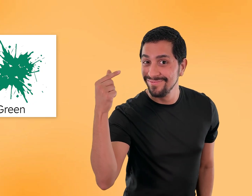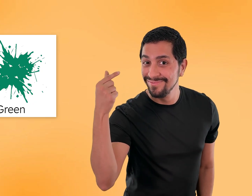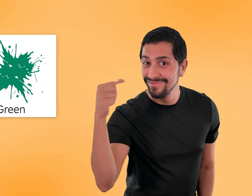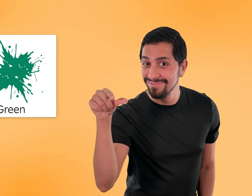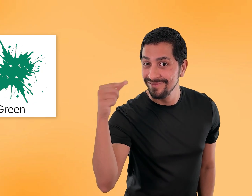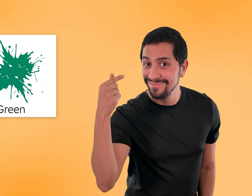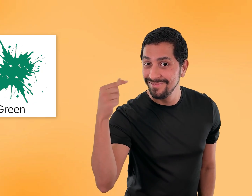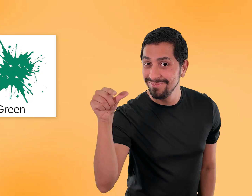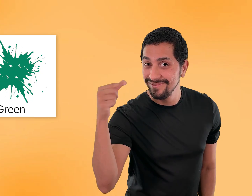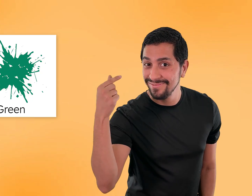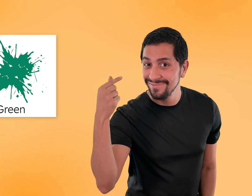Green.